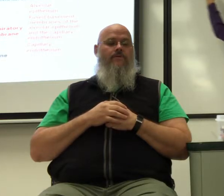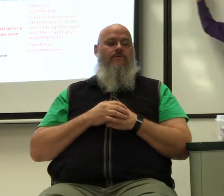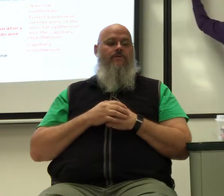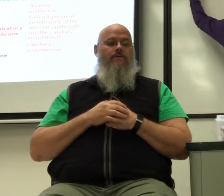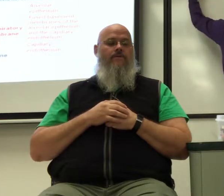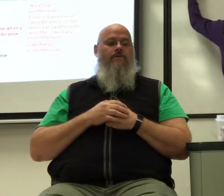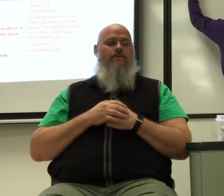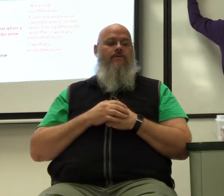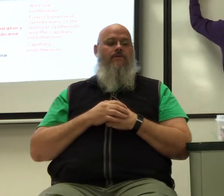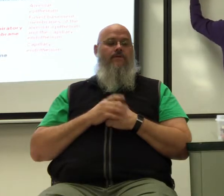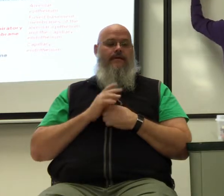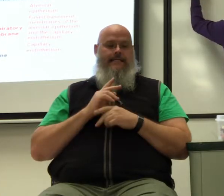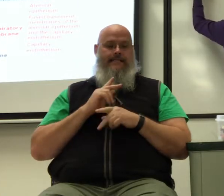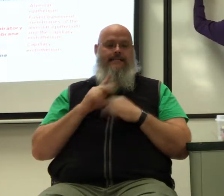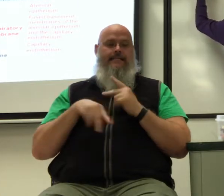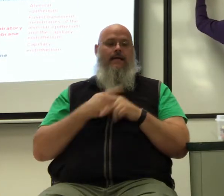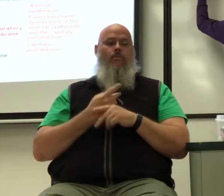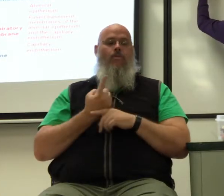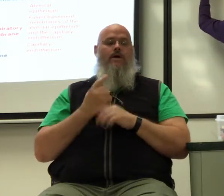type 1 cell.